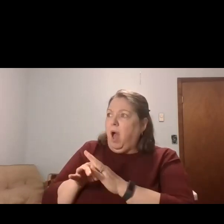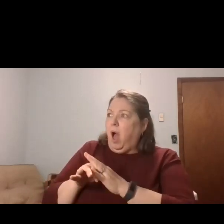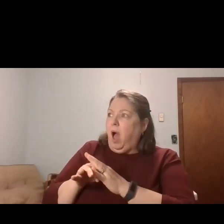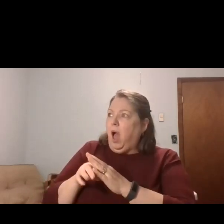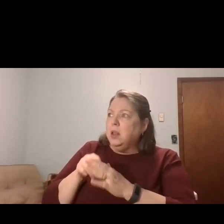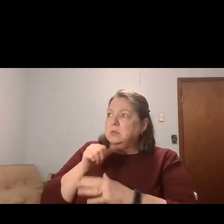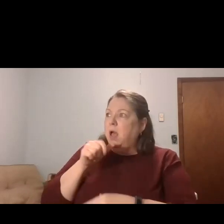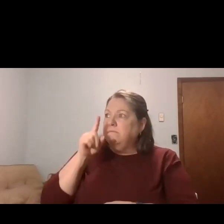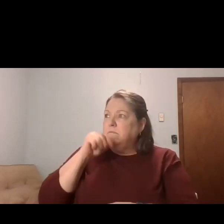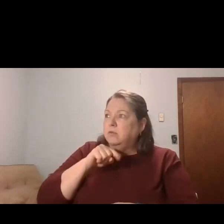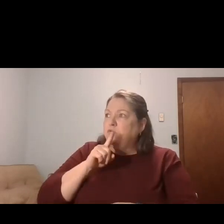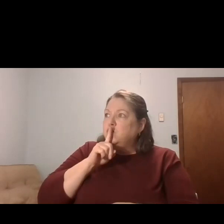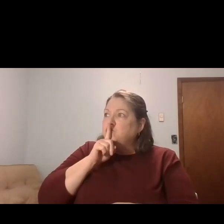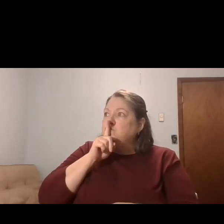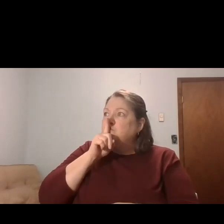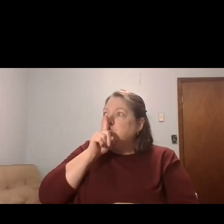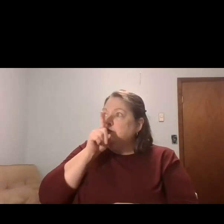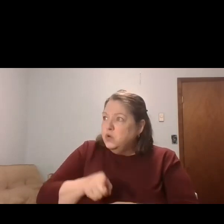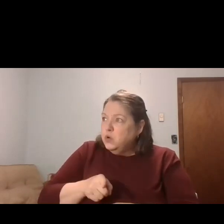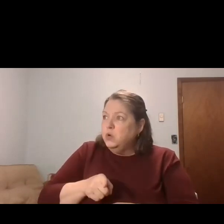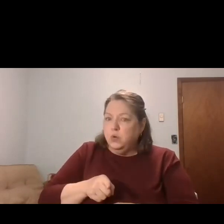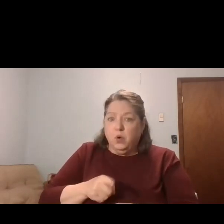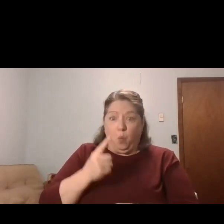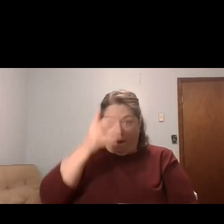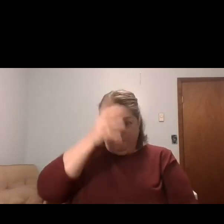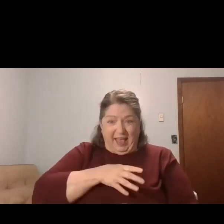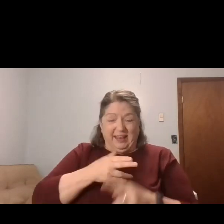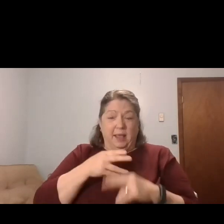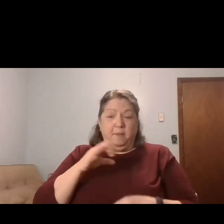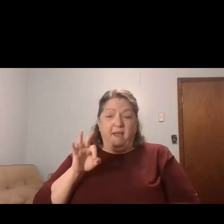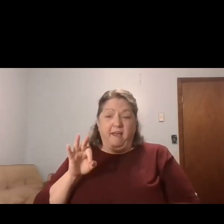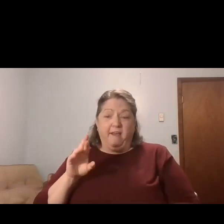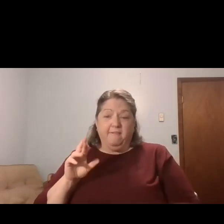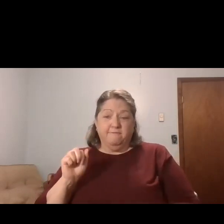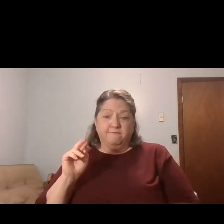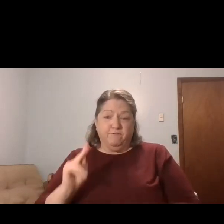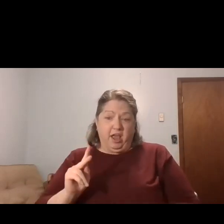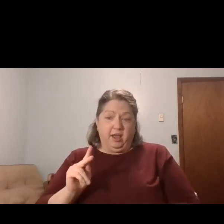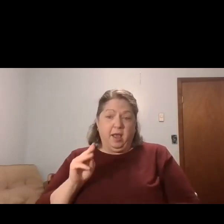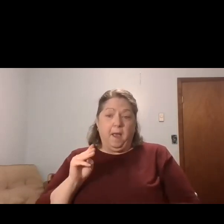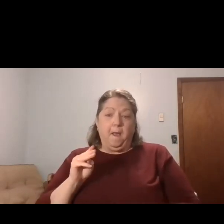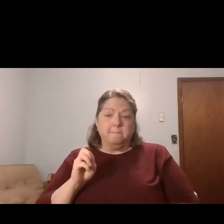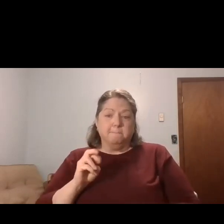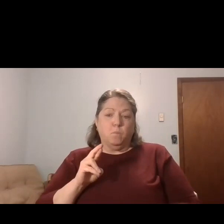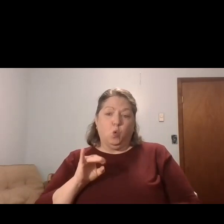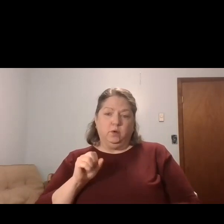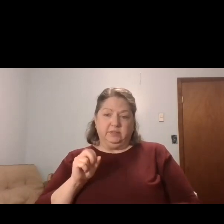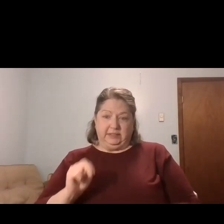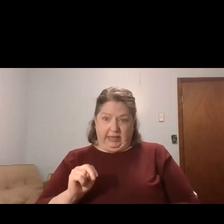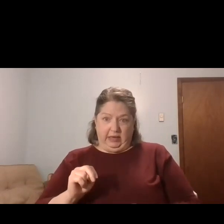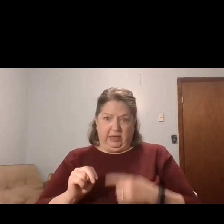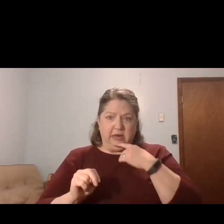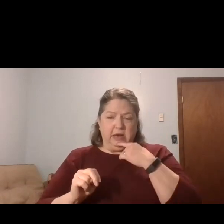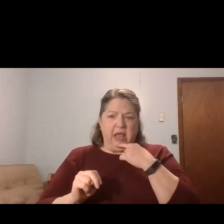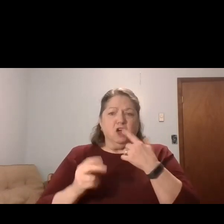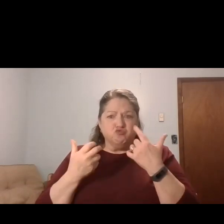who went out to prove that Jesus did not rise from the dead in every way that he could, and eventually found Jesus. He wrote a book, Who Moved the